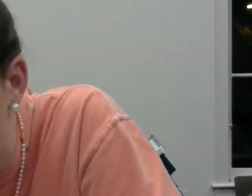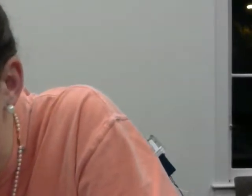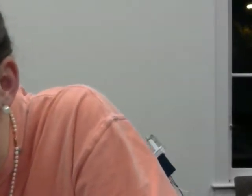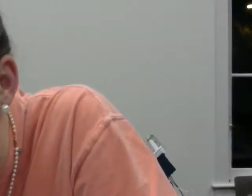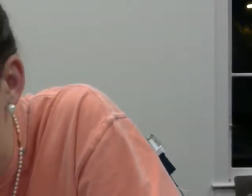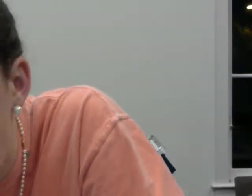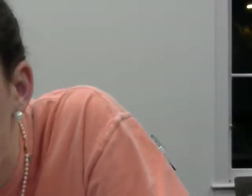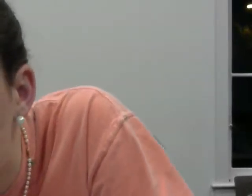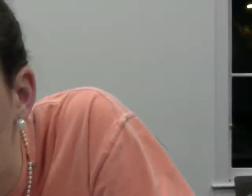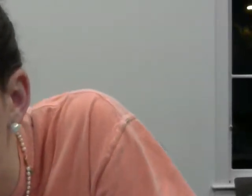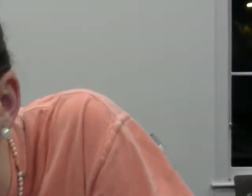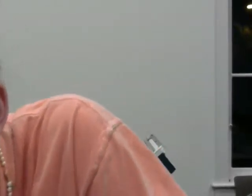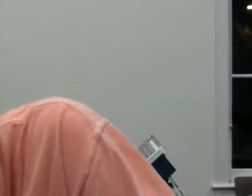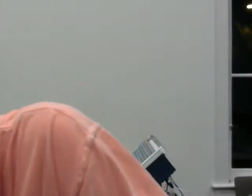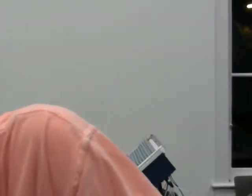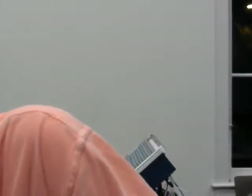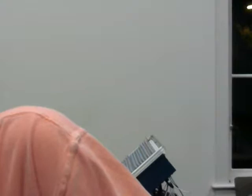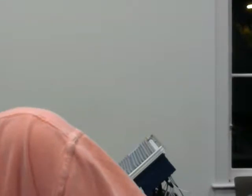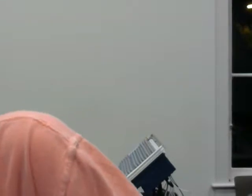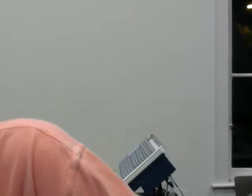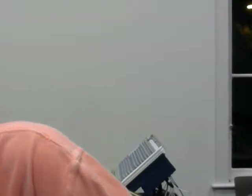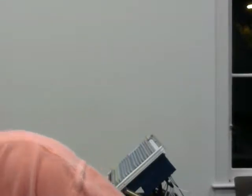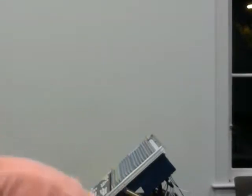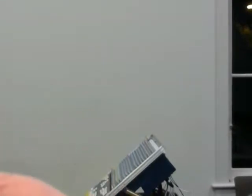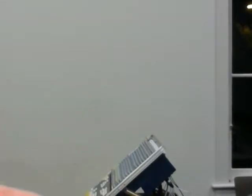There's an alligator under my bed.